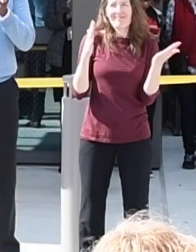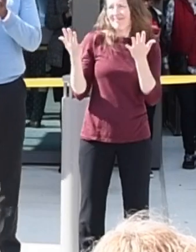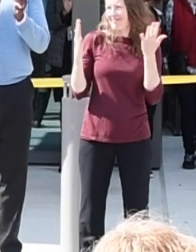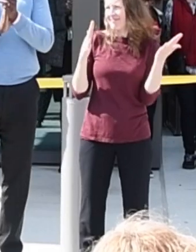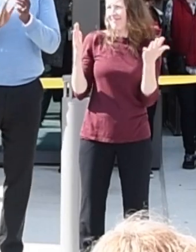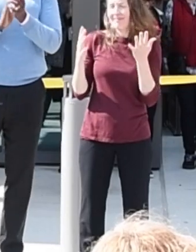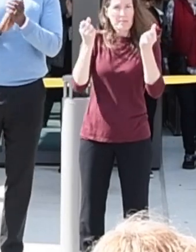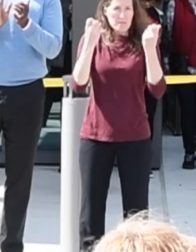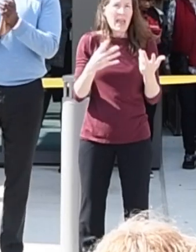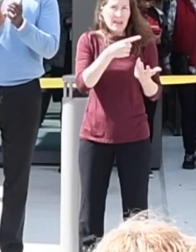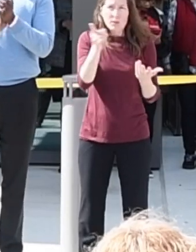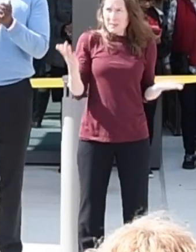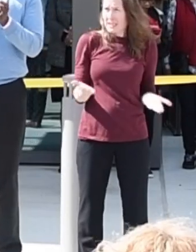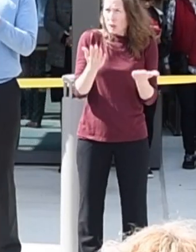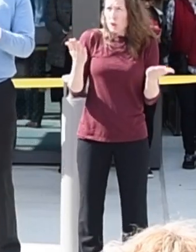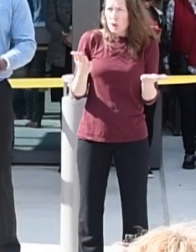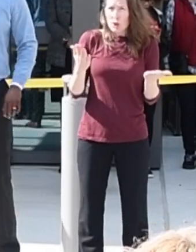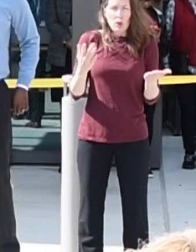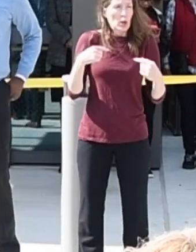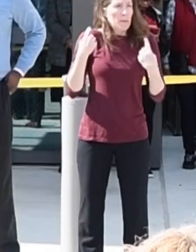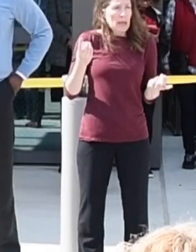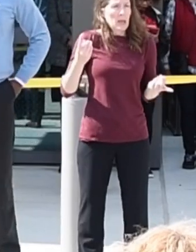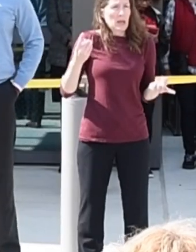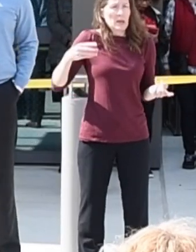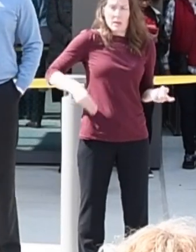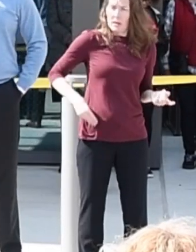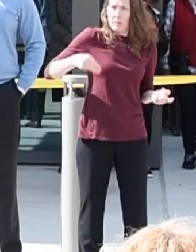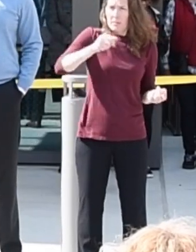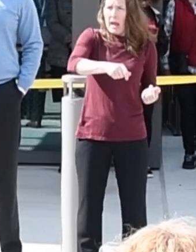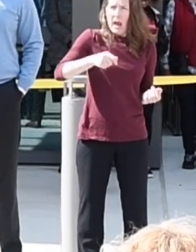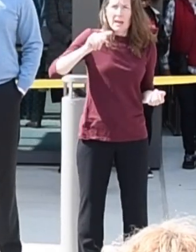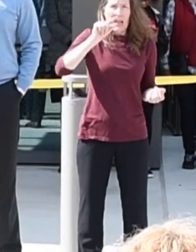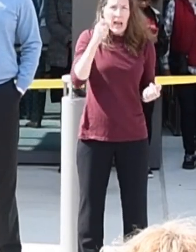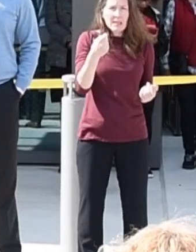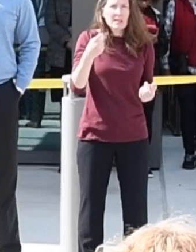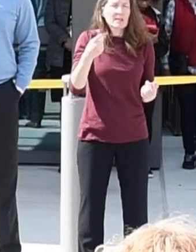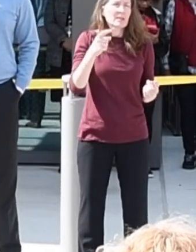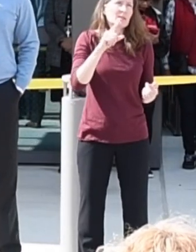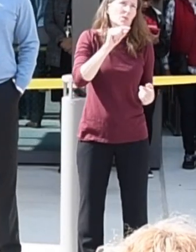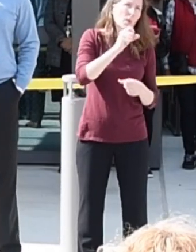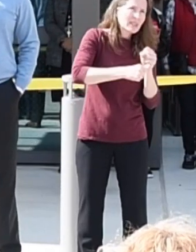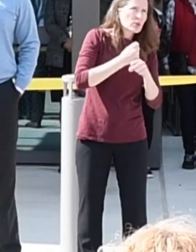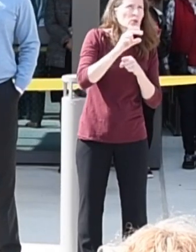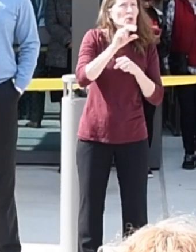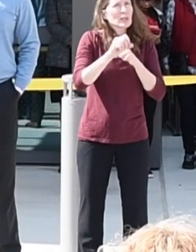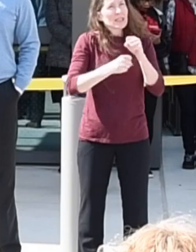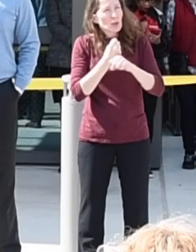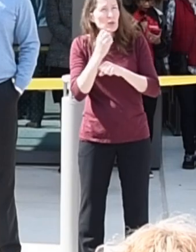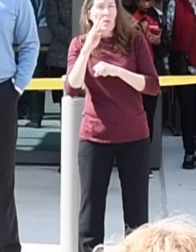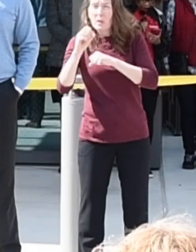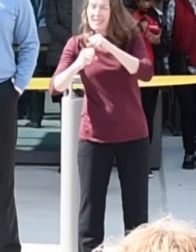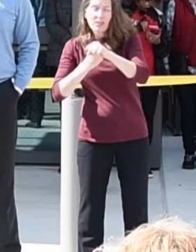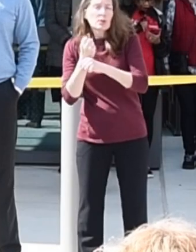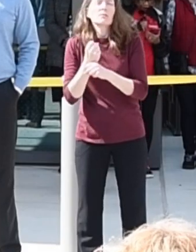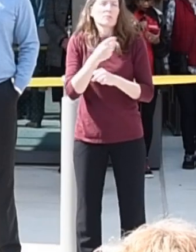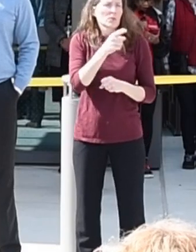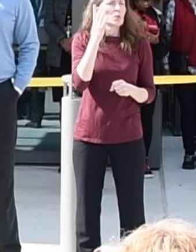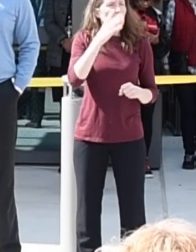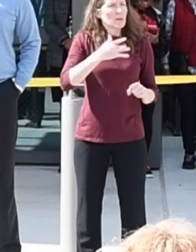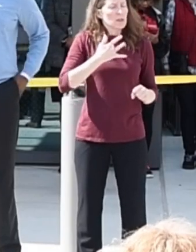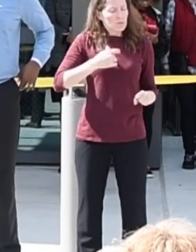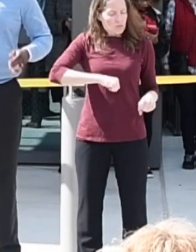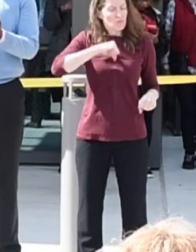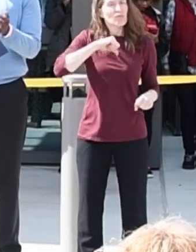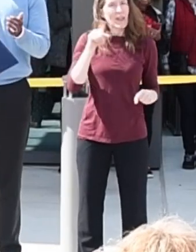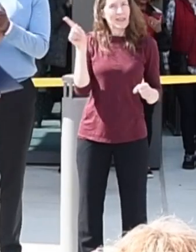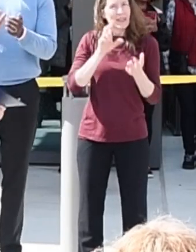Many of you here today that have been paying your taxes for 20, 30, 40 years, we will make you proud of this investment.